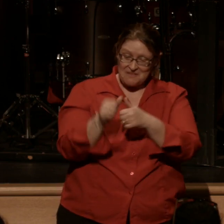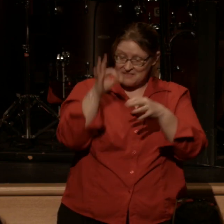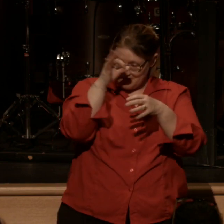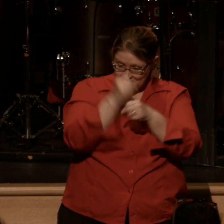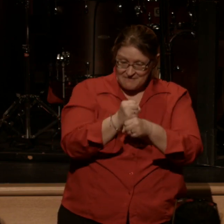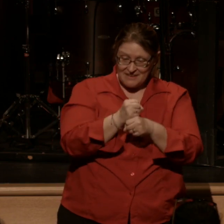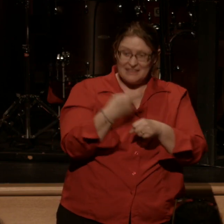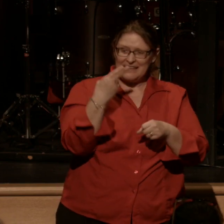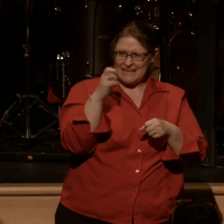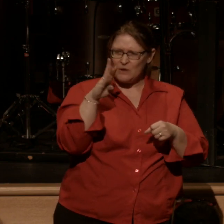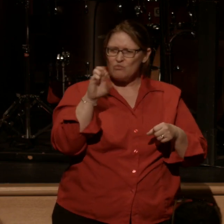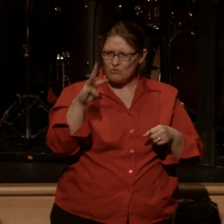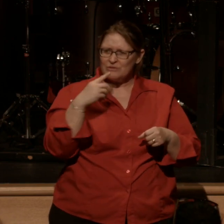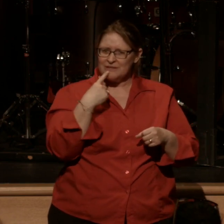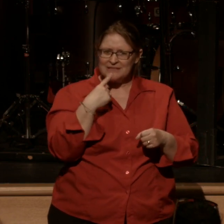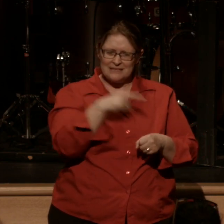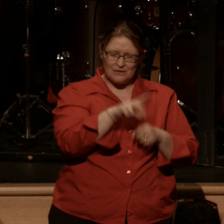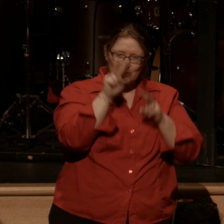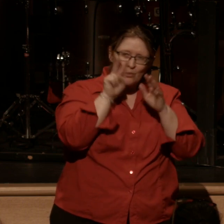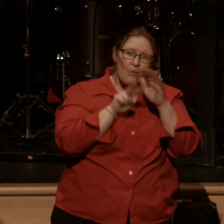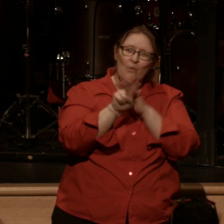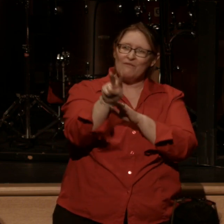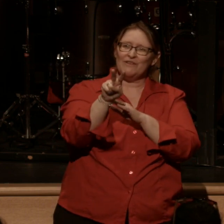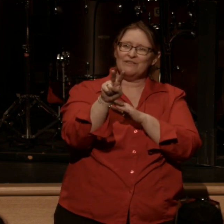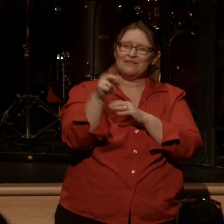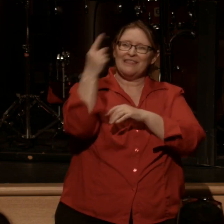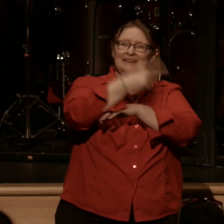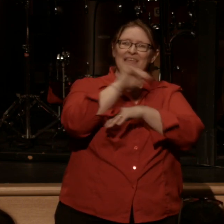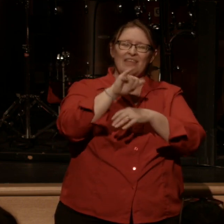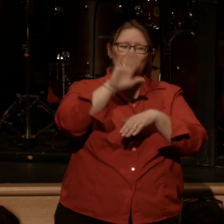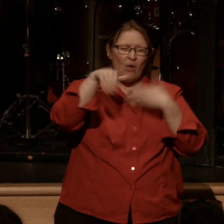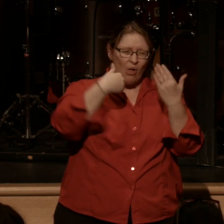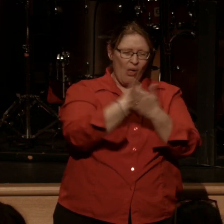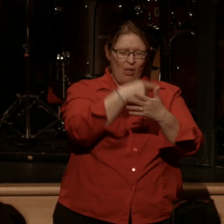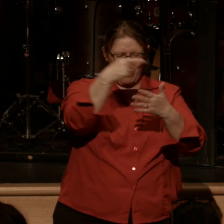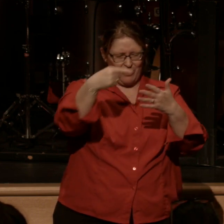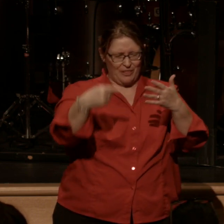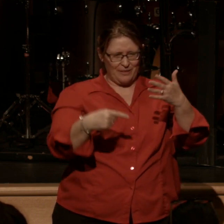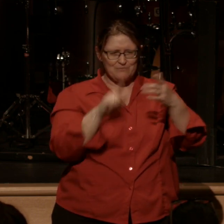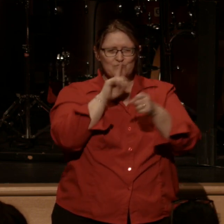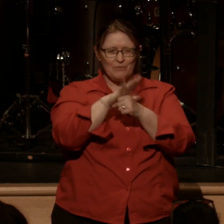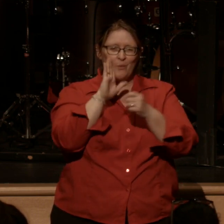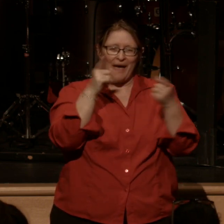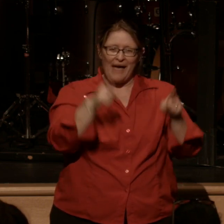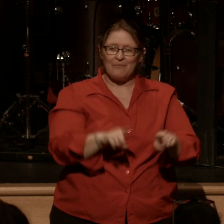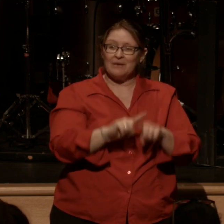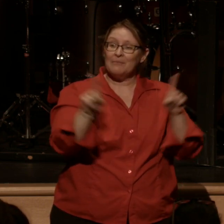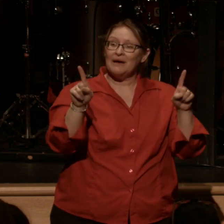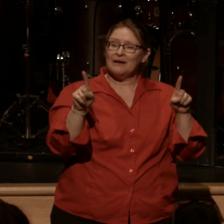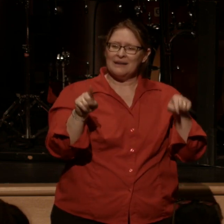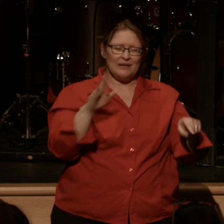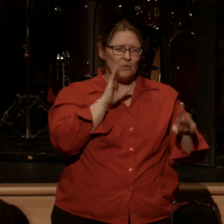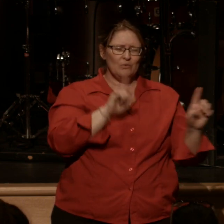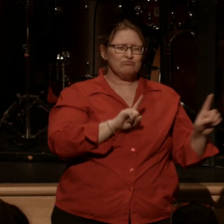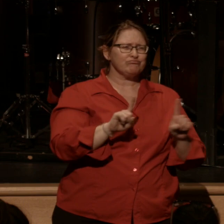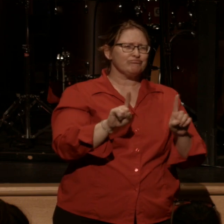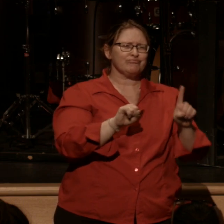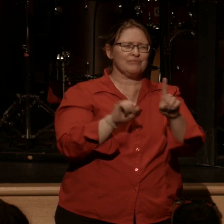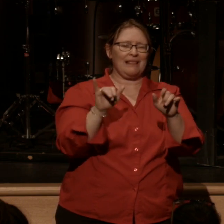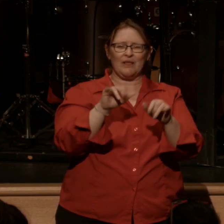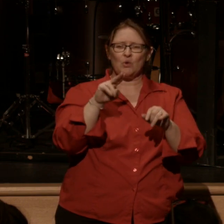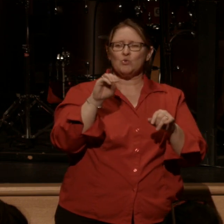us in Hebrews. He looks forward to the day when all of them would be fulfilled. But he would wander as a